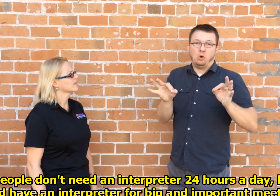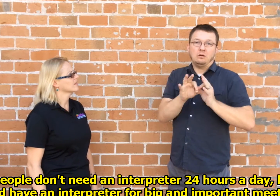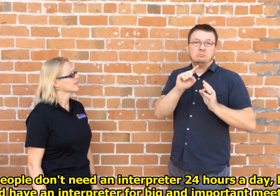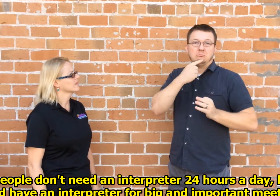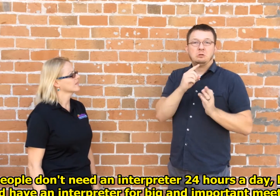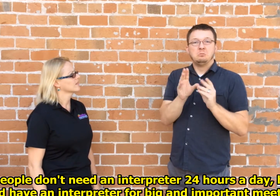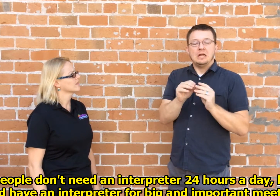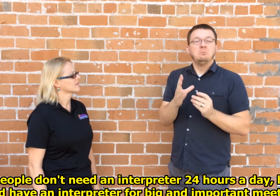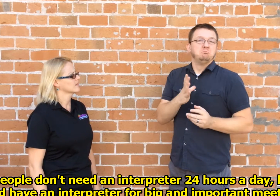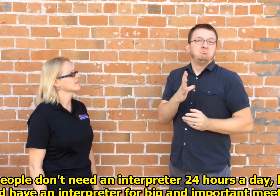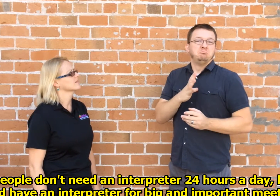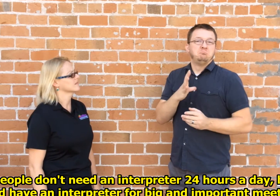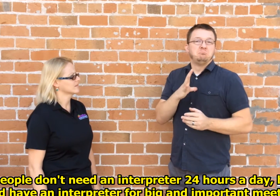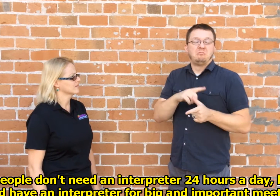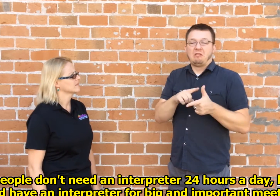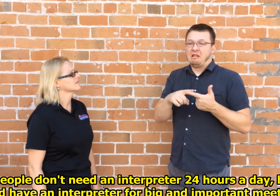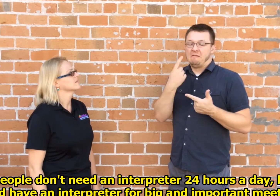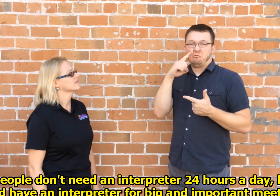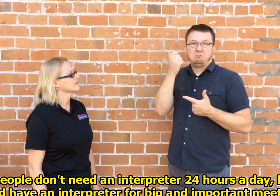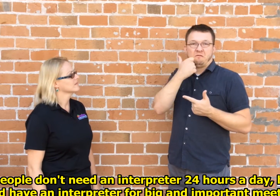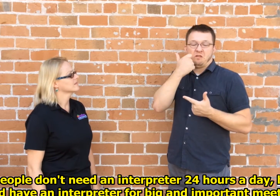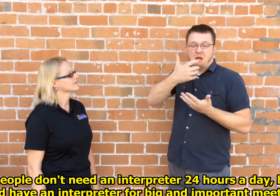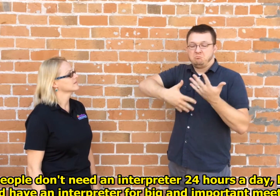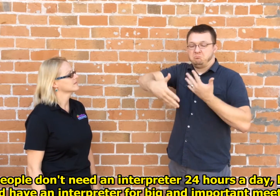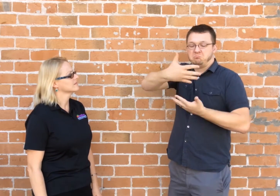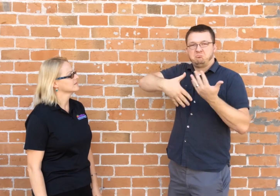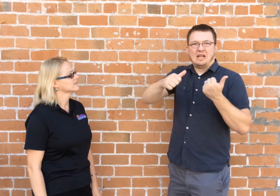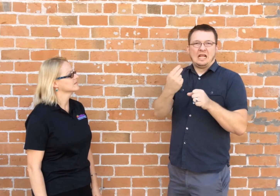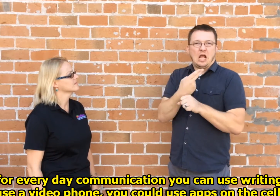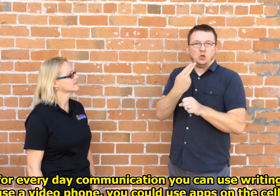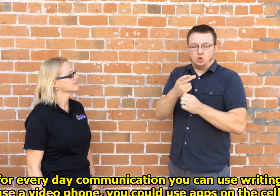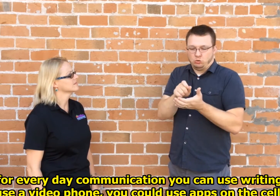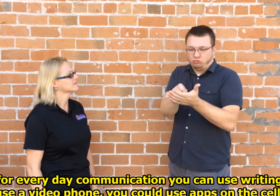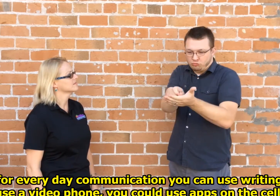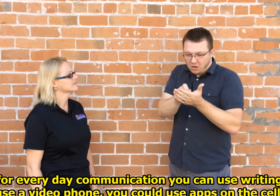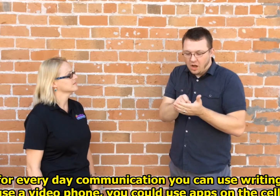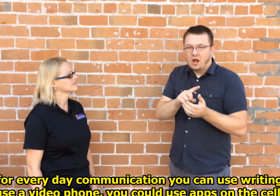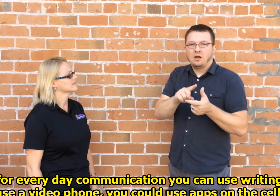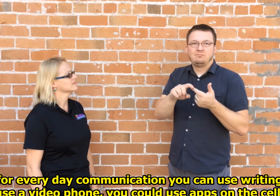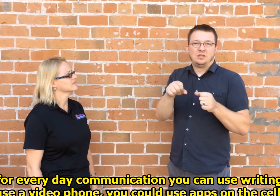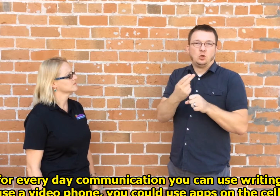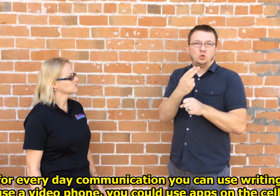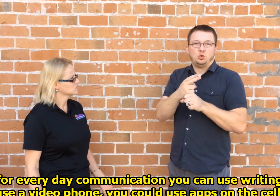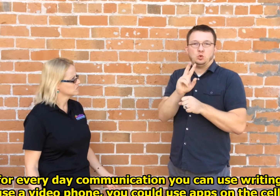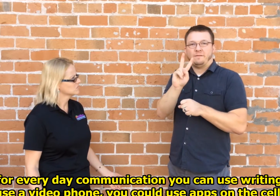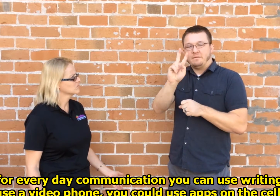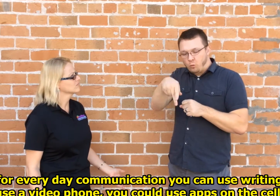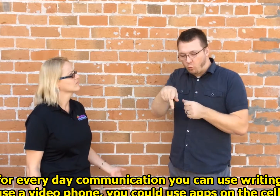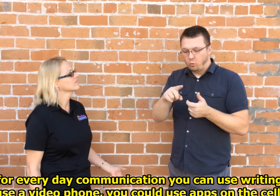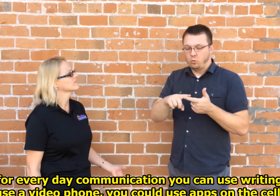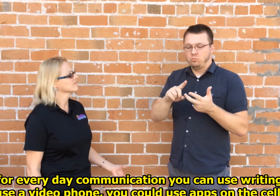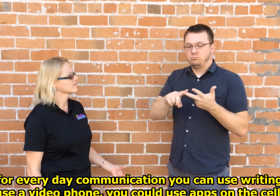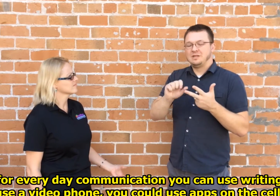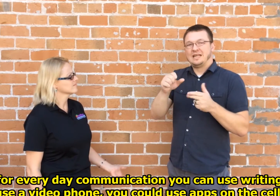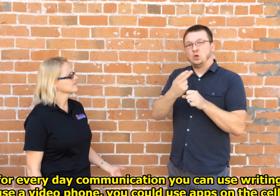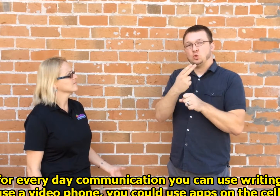have an interpreter for big and important meetings. But for everyday communication, you can use writing, you could use a